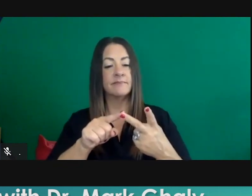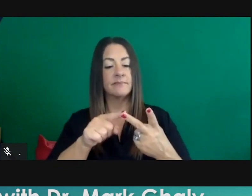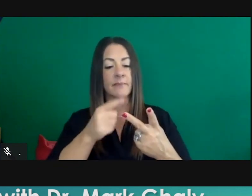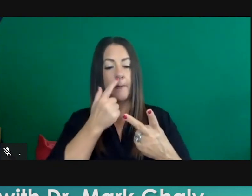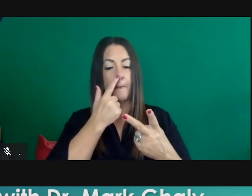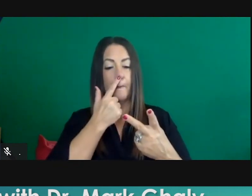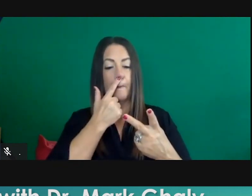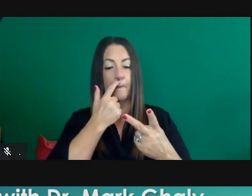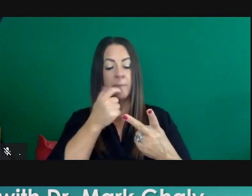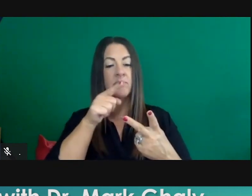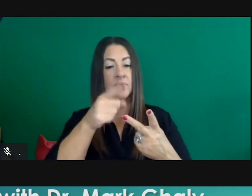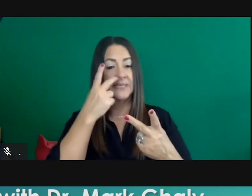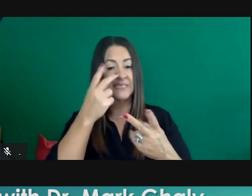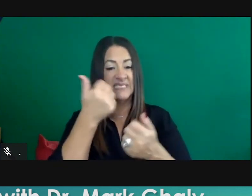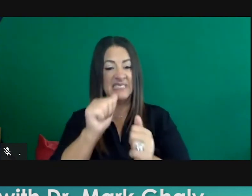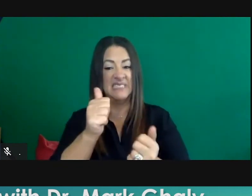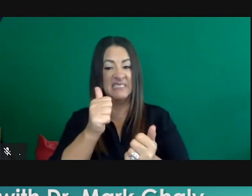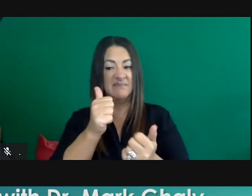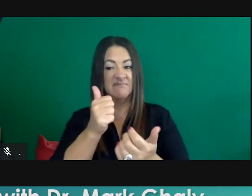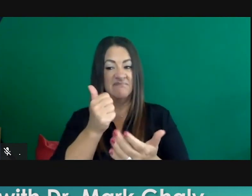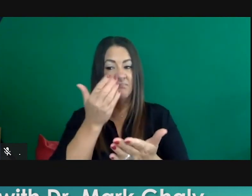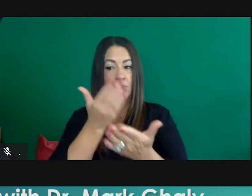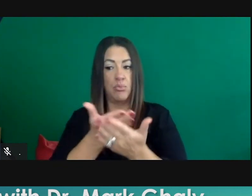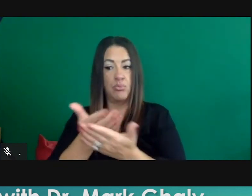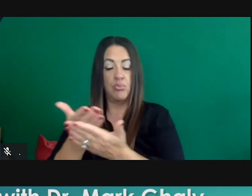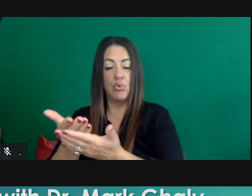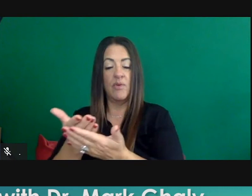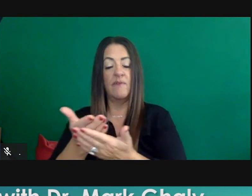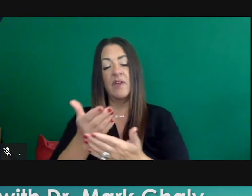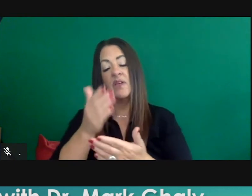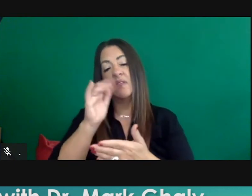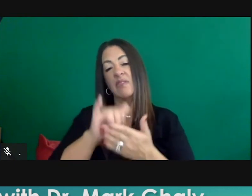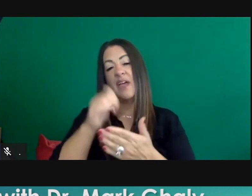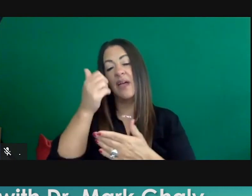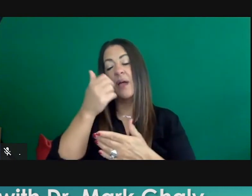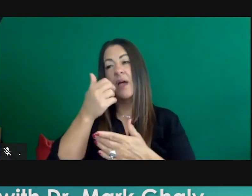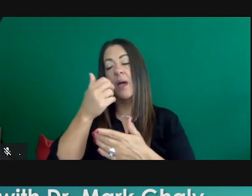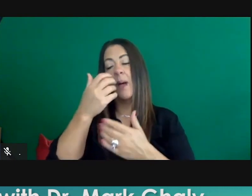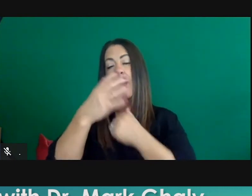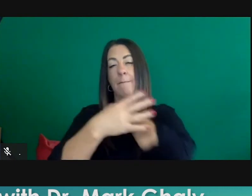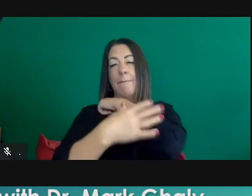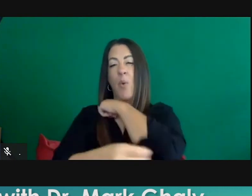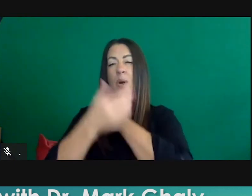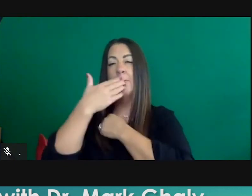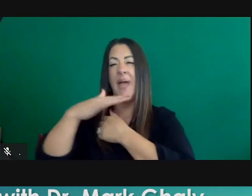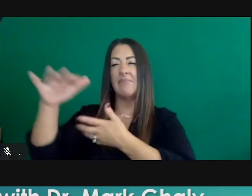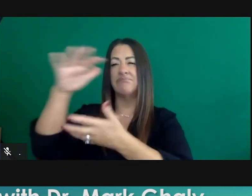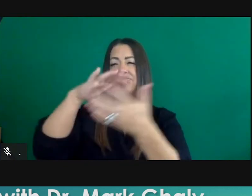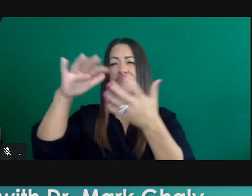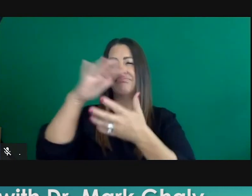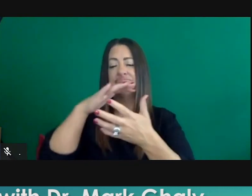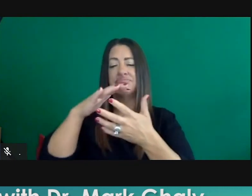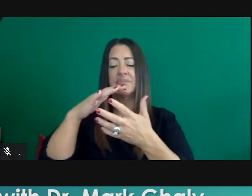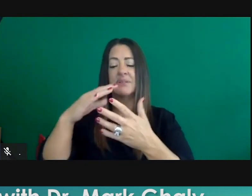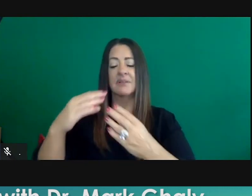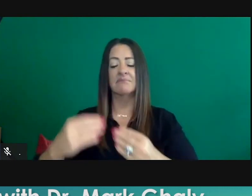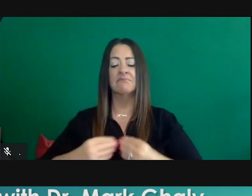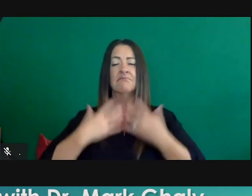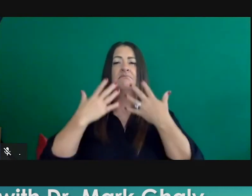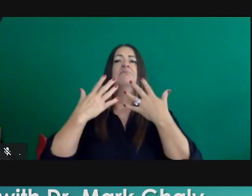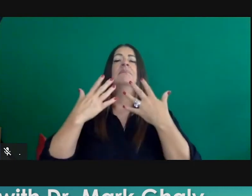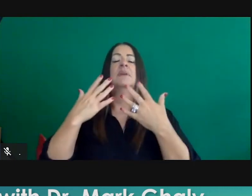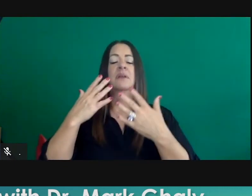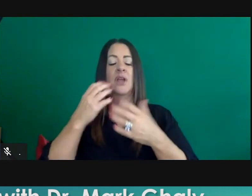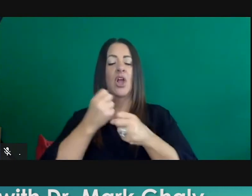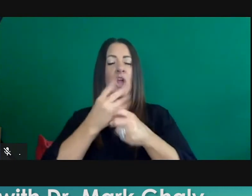any evidence that prolonged exposure to poor air quality is causing more severe illness from COVID? Thank you. Yeah, two excellent